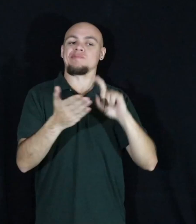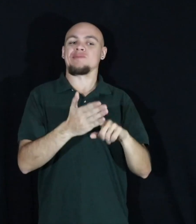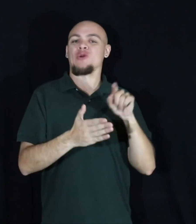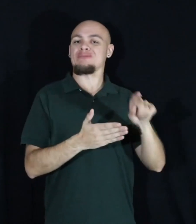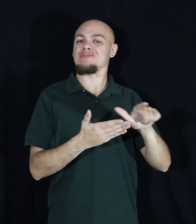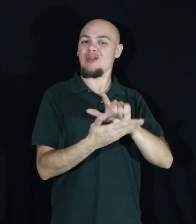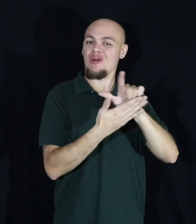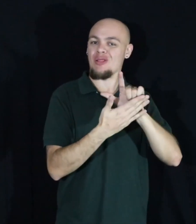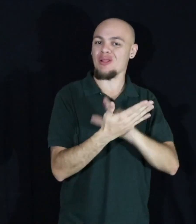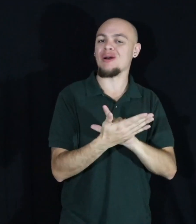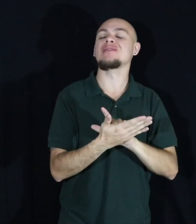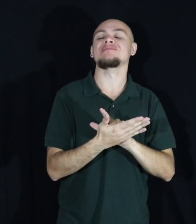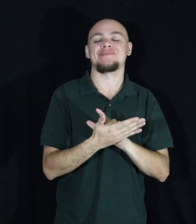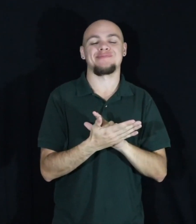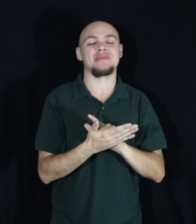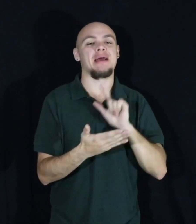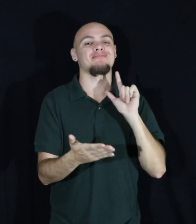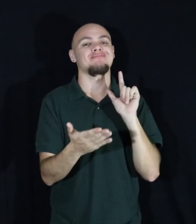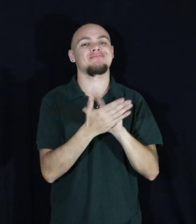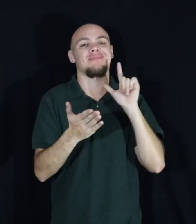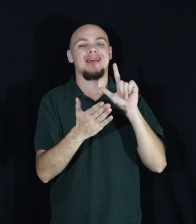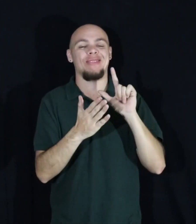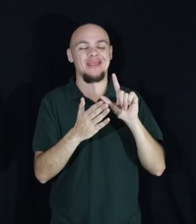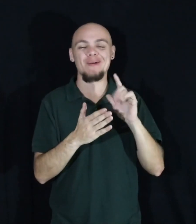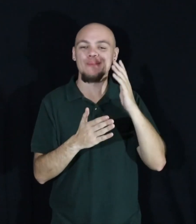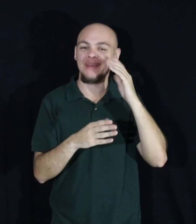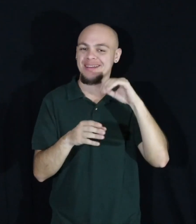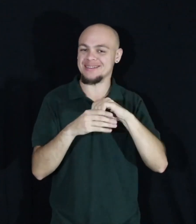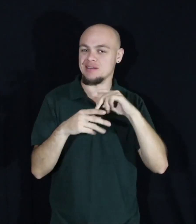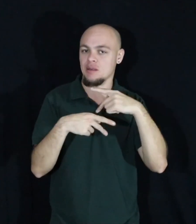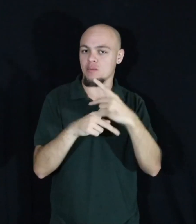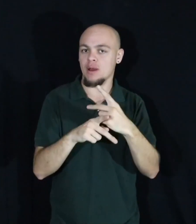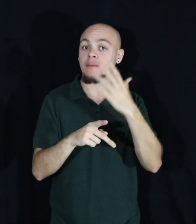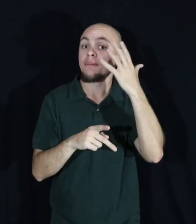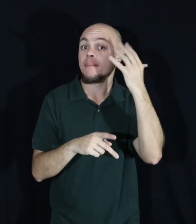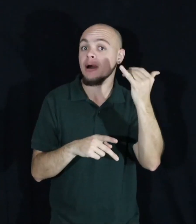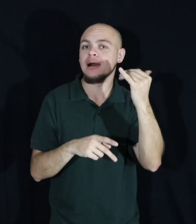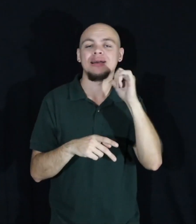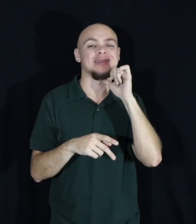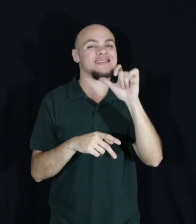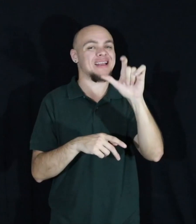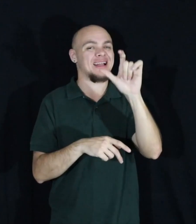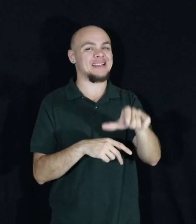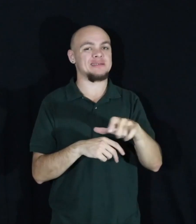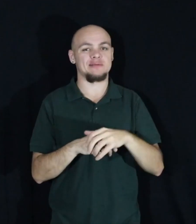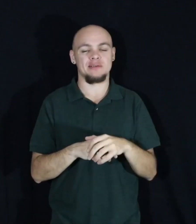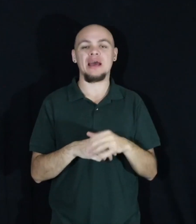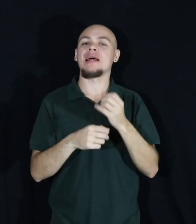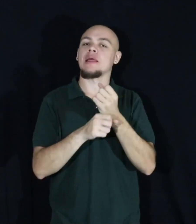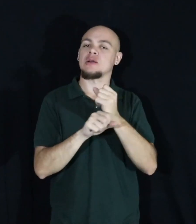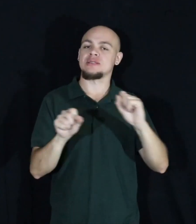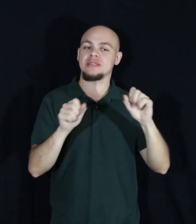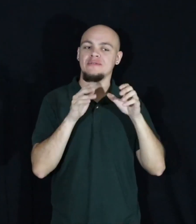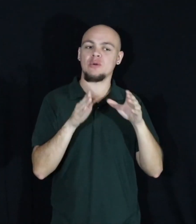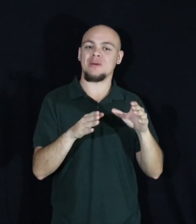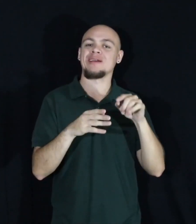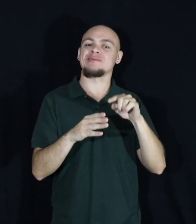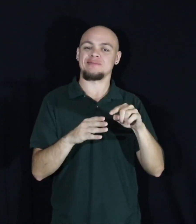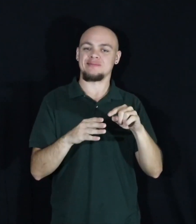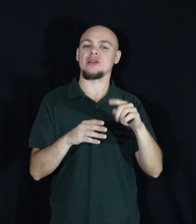banned phthalates in children's products because it wasn't necessary. There were safer ways of